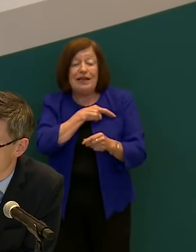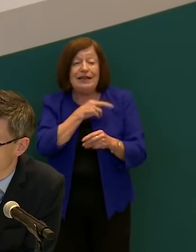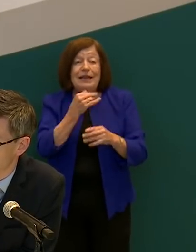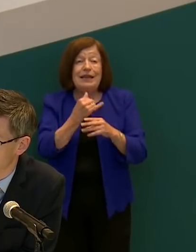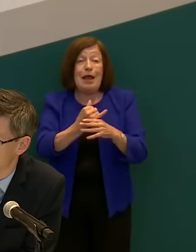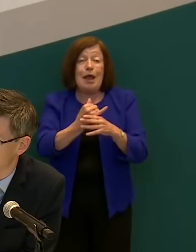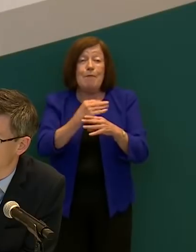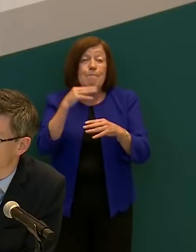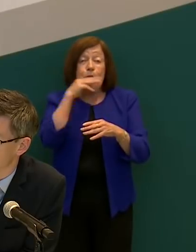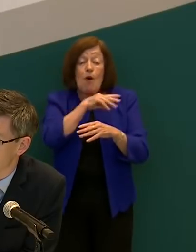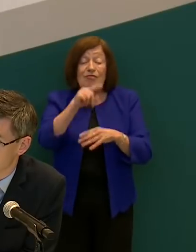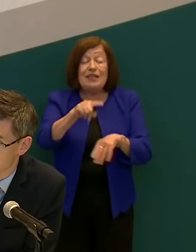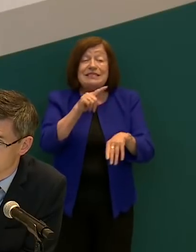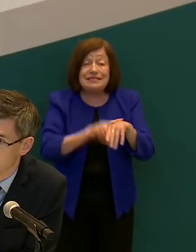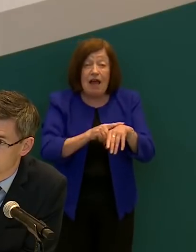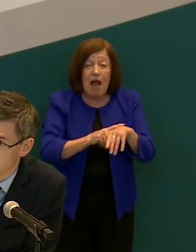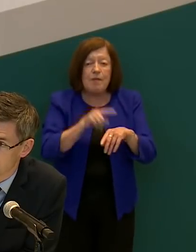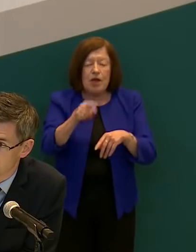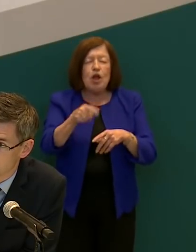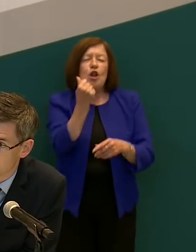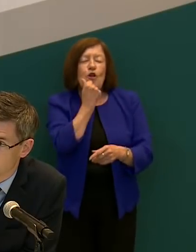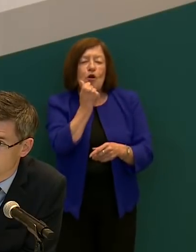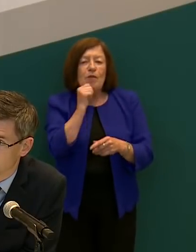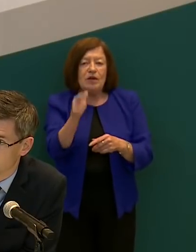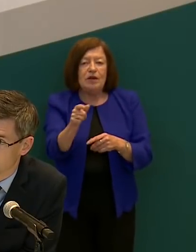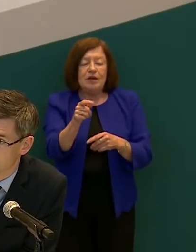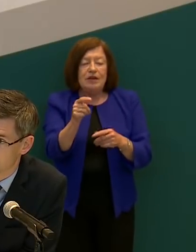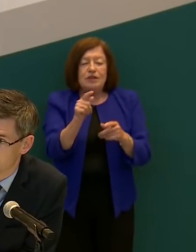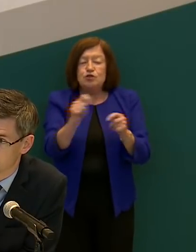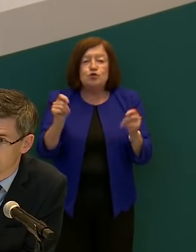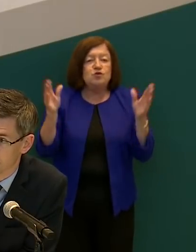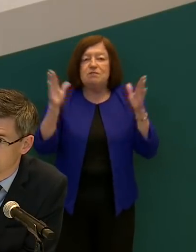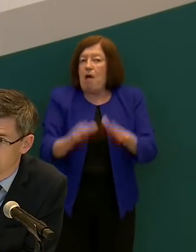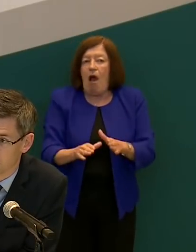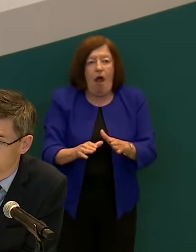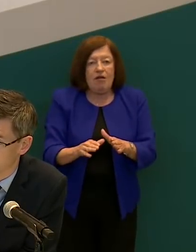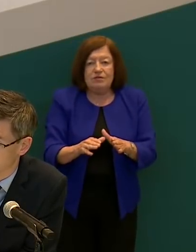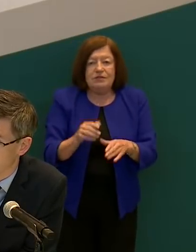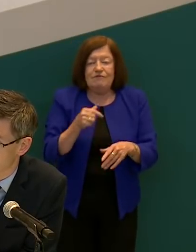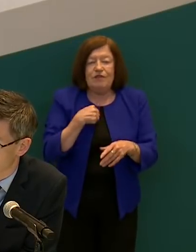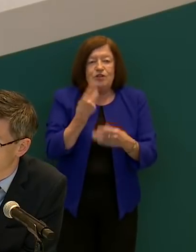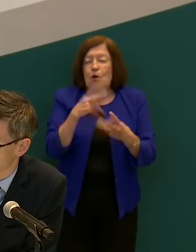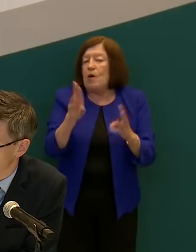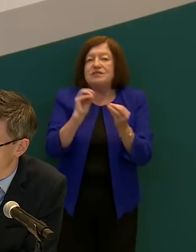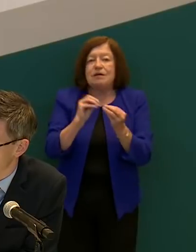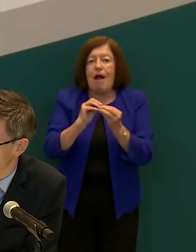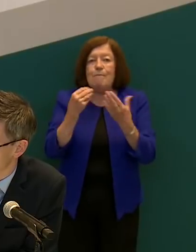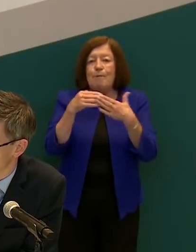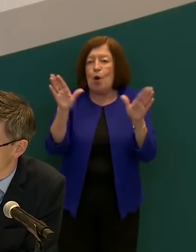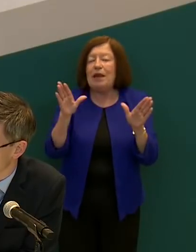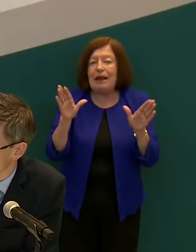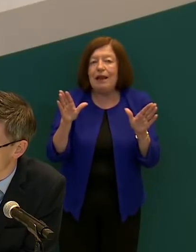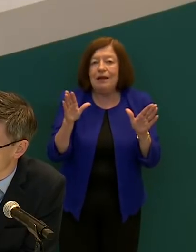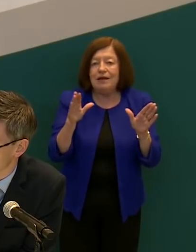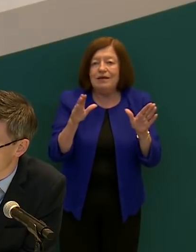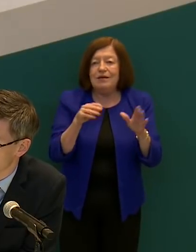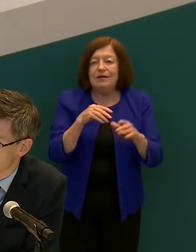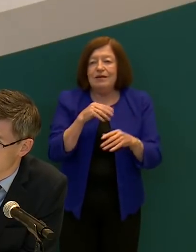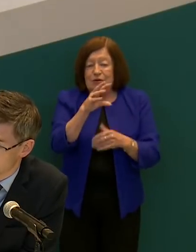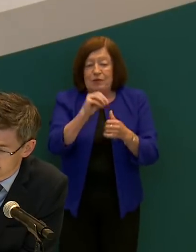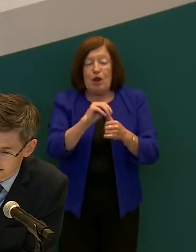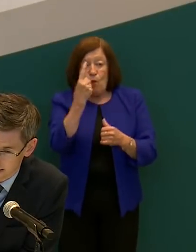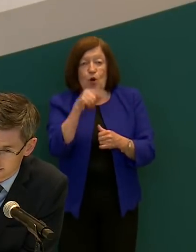point, and the number of cases really is too small for me to. I wouldn't like to comment publicly on any particular one of